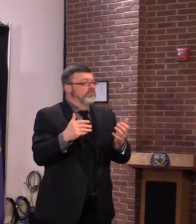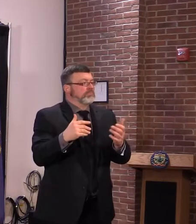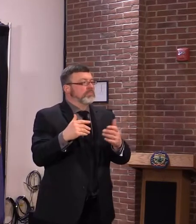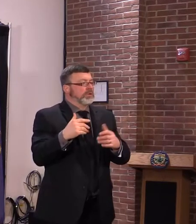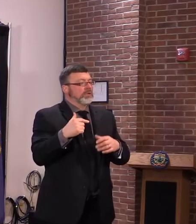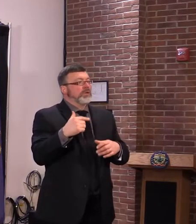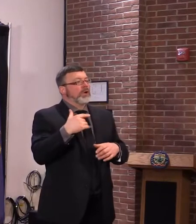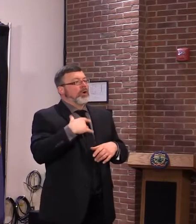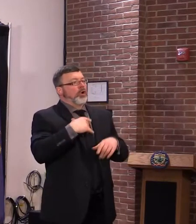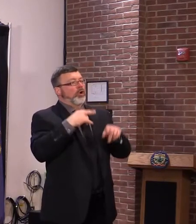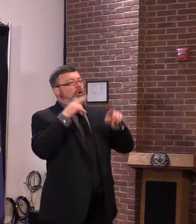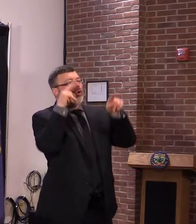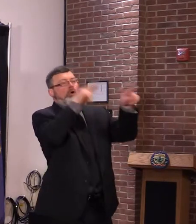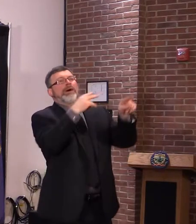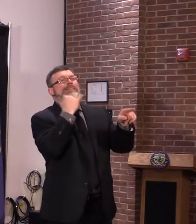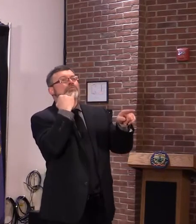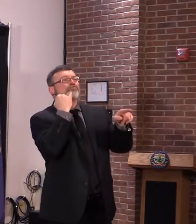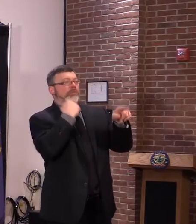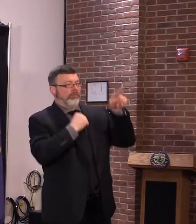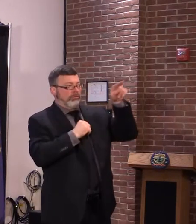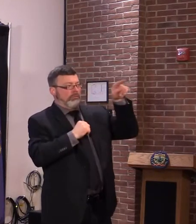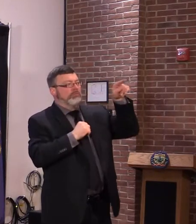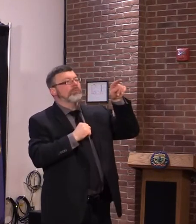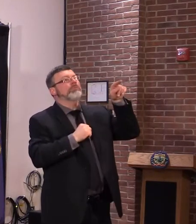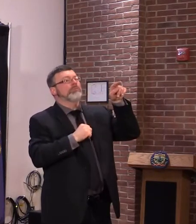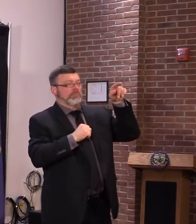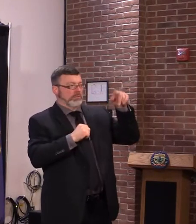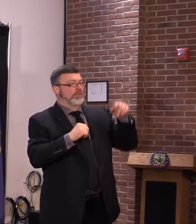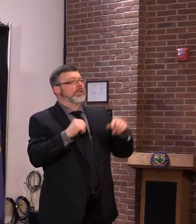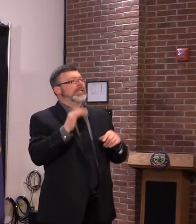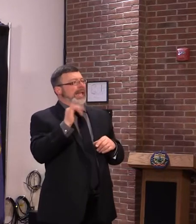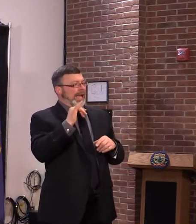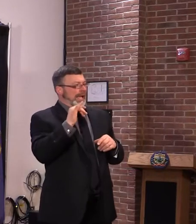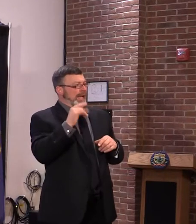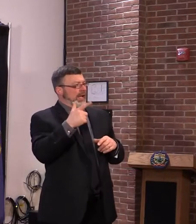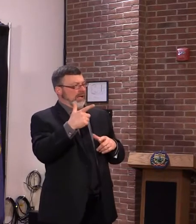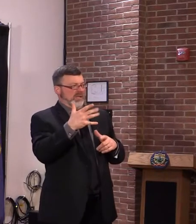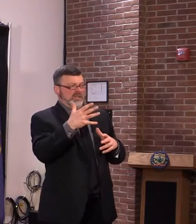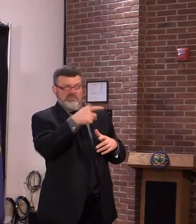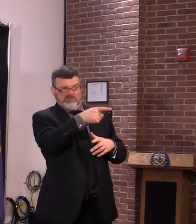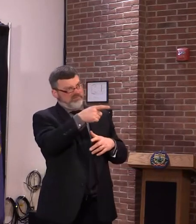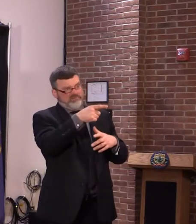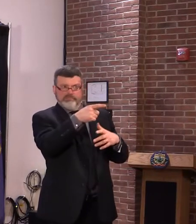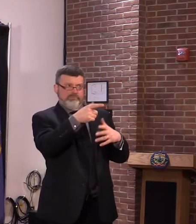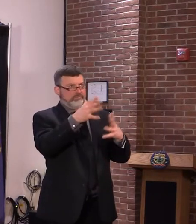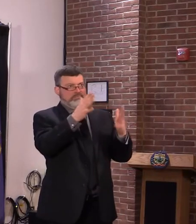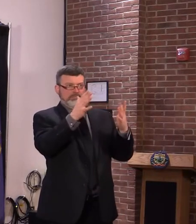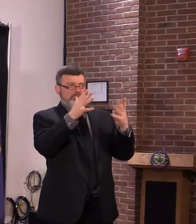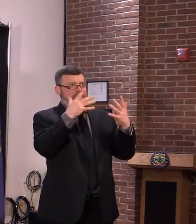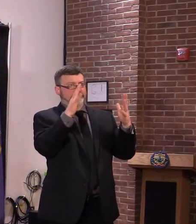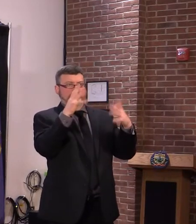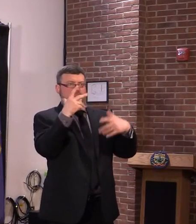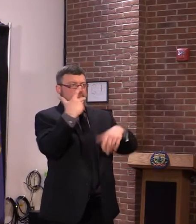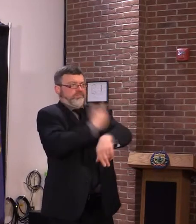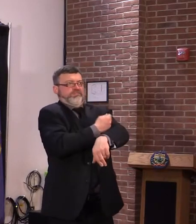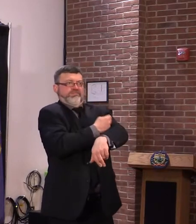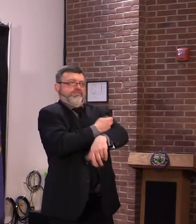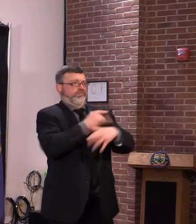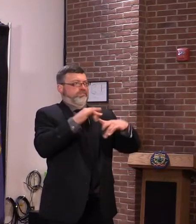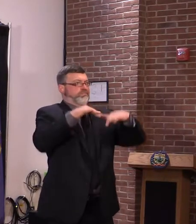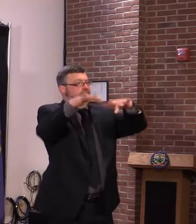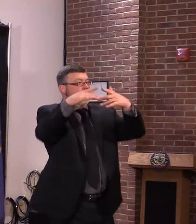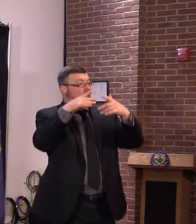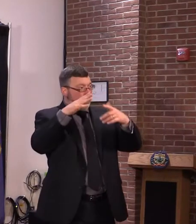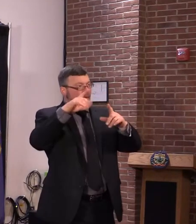has, of course, gotten way ahead of the curve on this, starting with people age 60 and older or